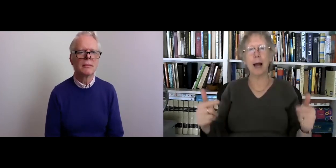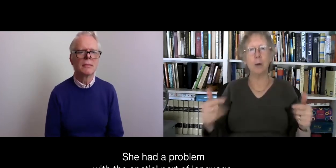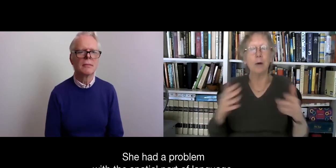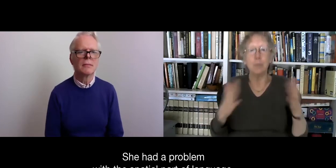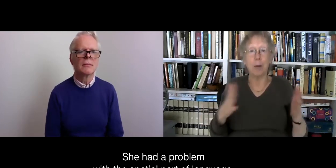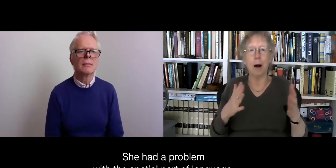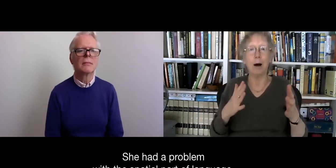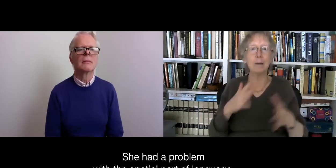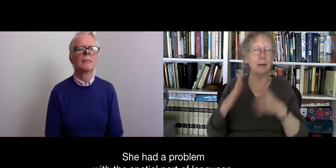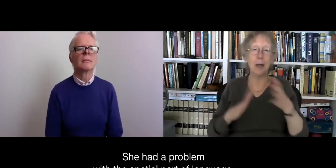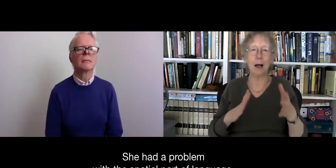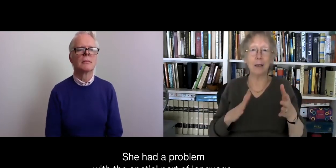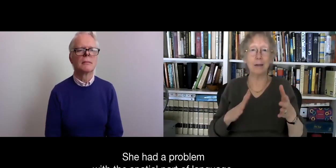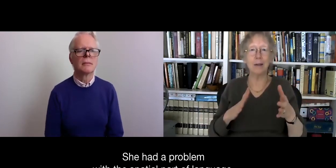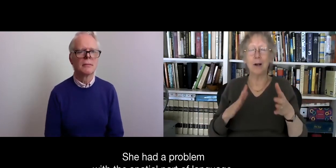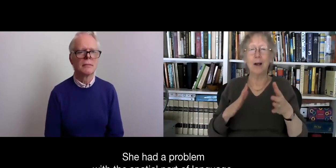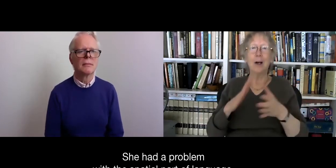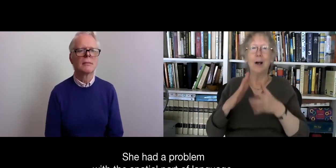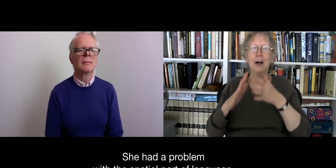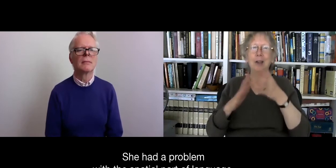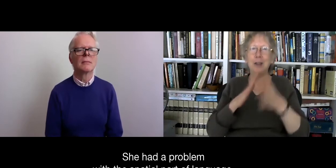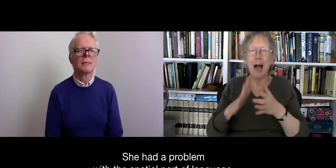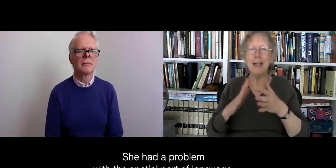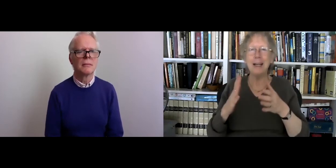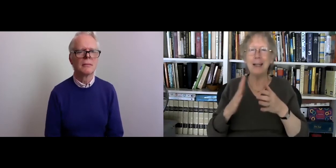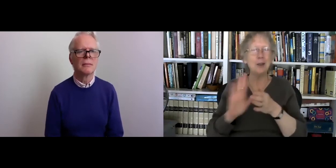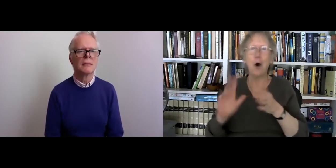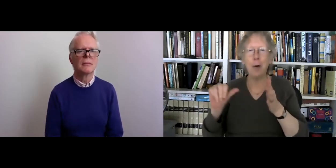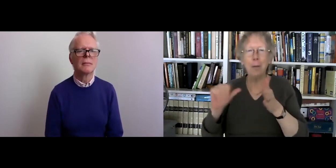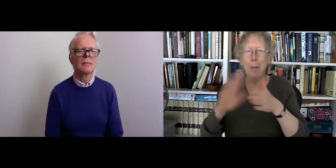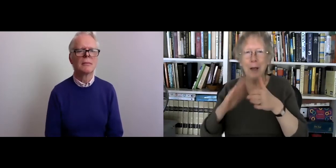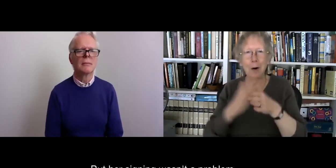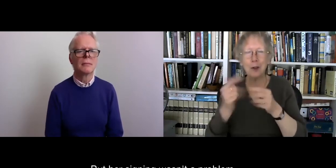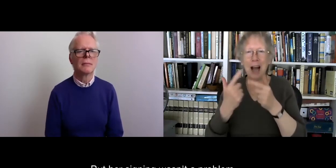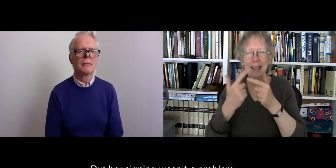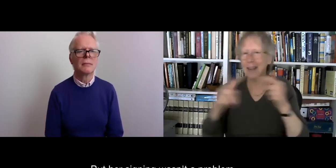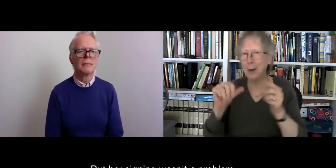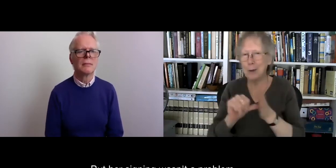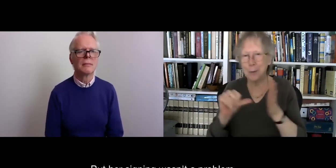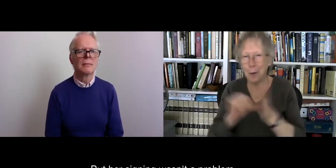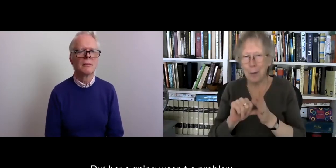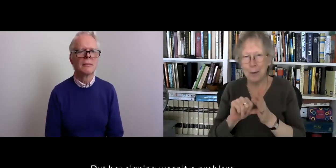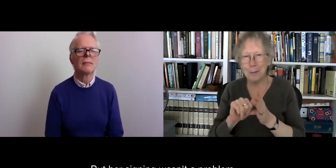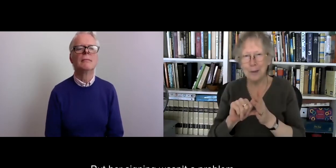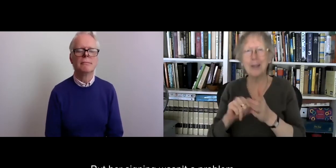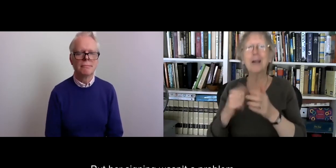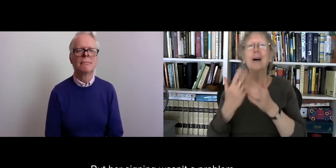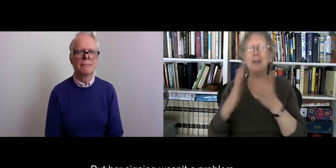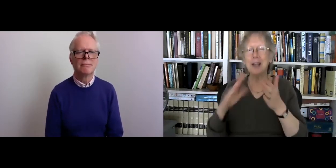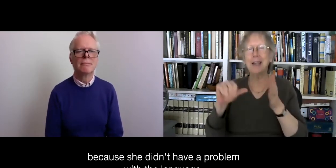So she had a problem with the spatial part of language, but her signing wasn't a problem. So she didn't